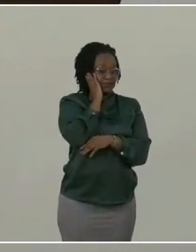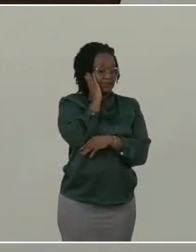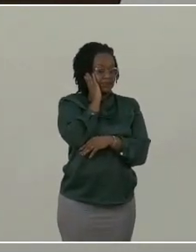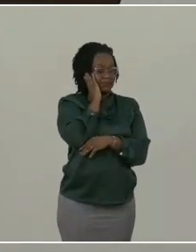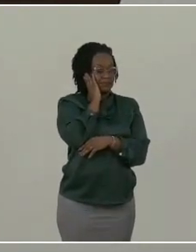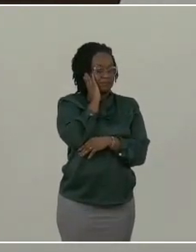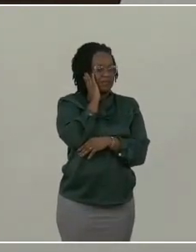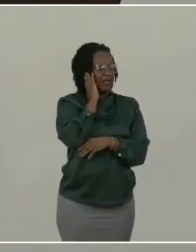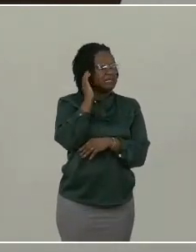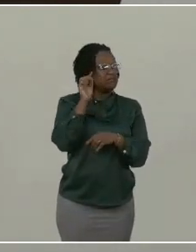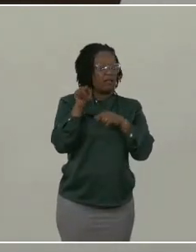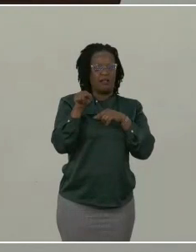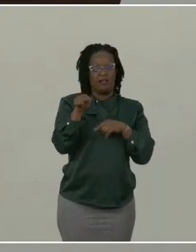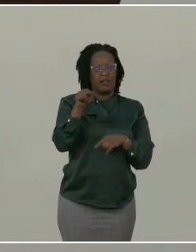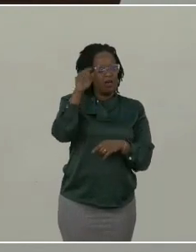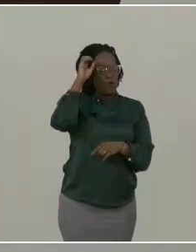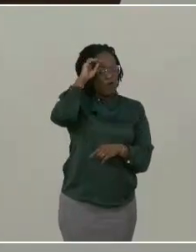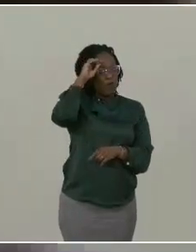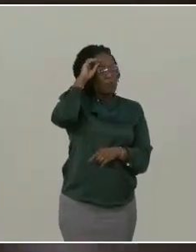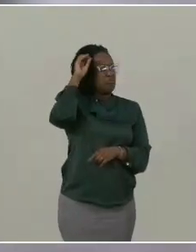It is the opinion of the unit